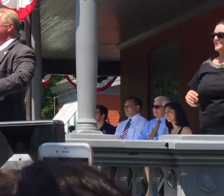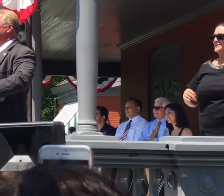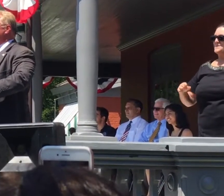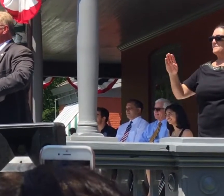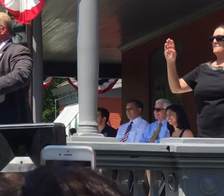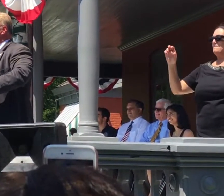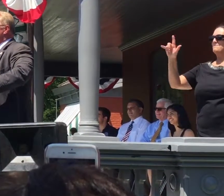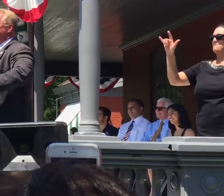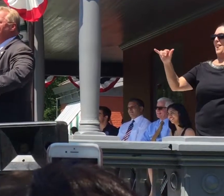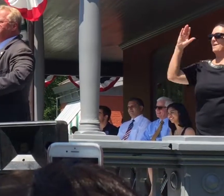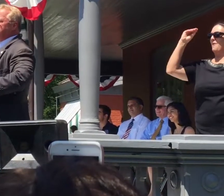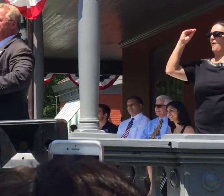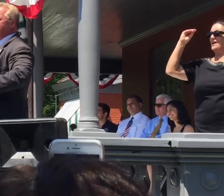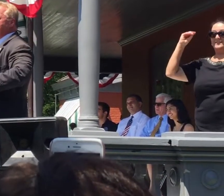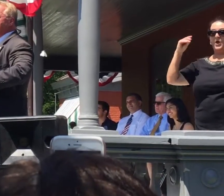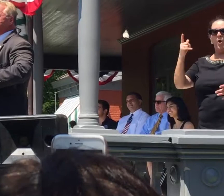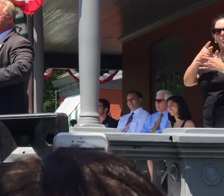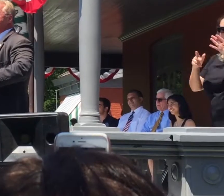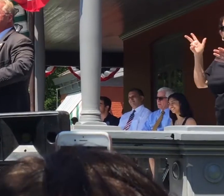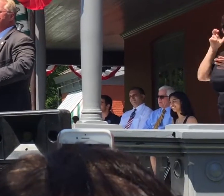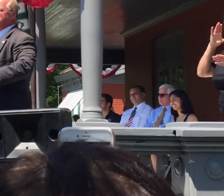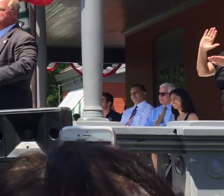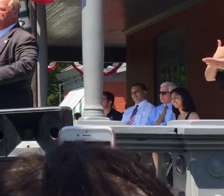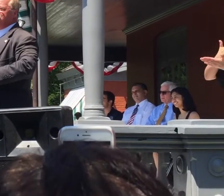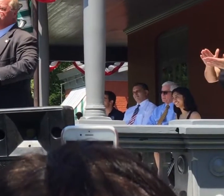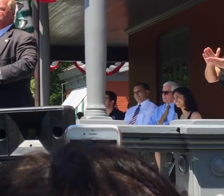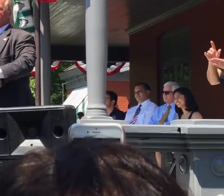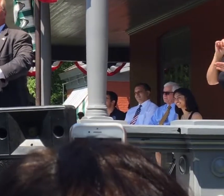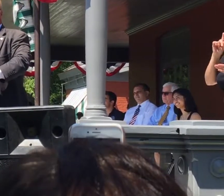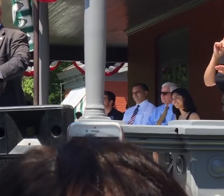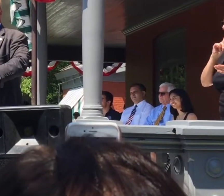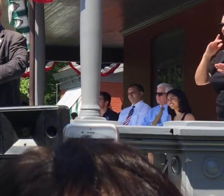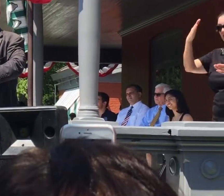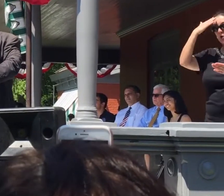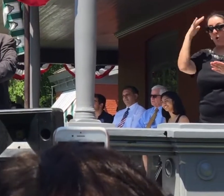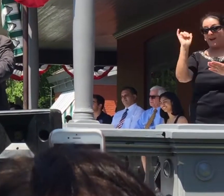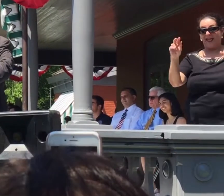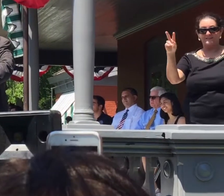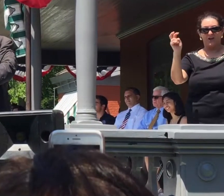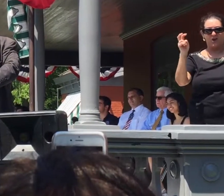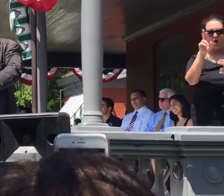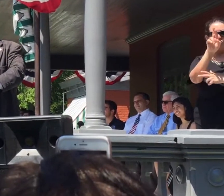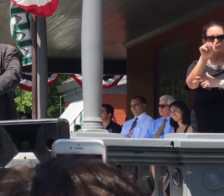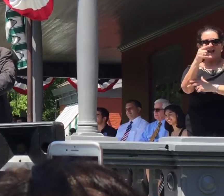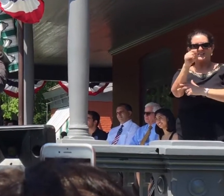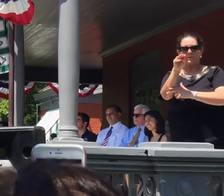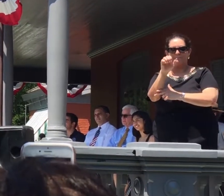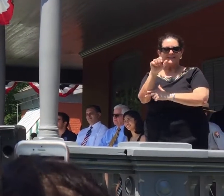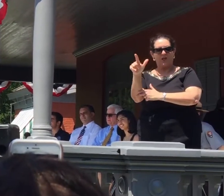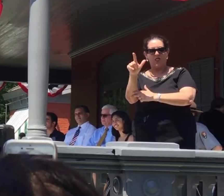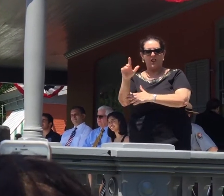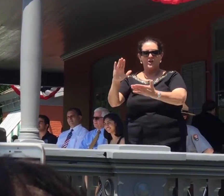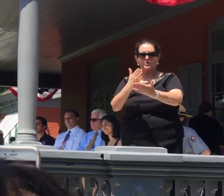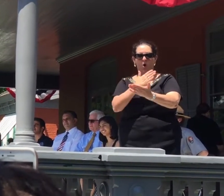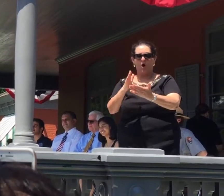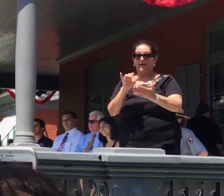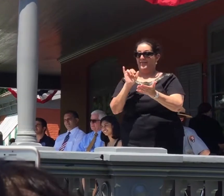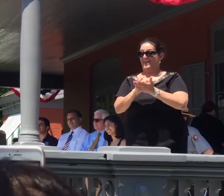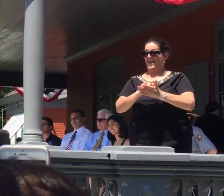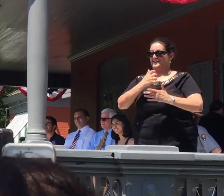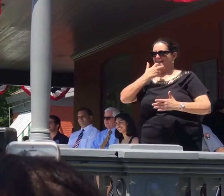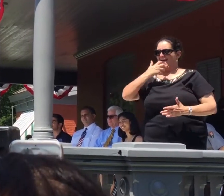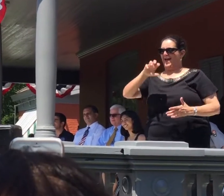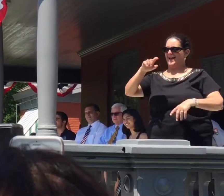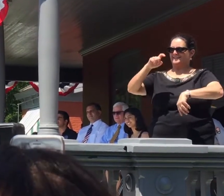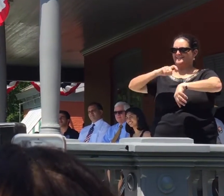Bully boys! What you heard, ladies and gentlemen, was what was known as the regimental song. It'll be a hot time